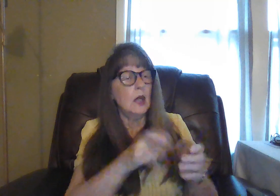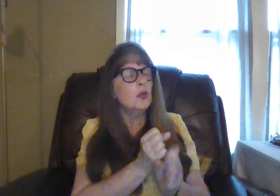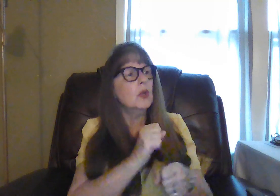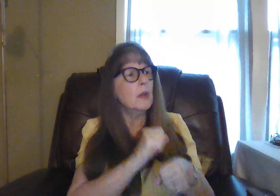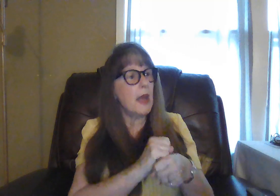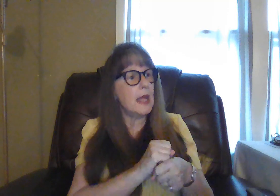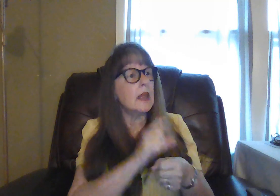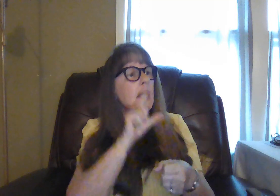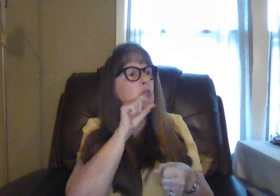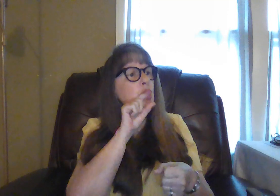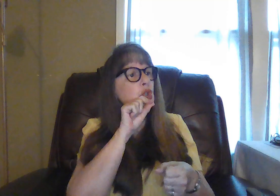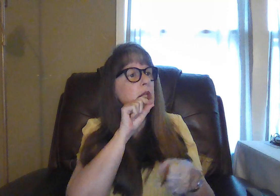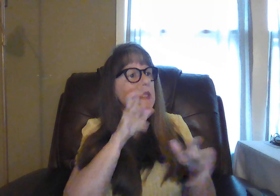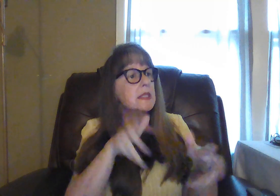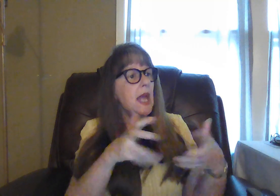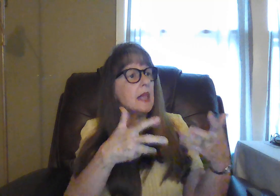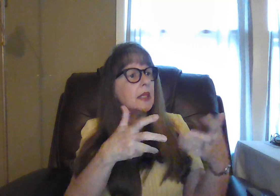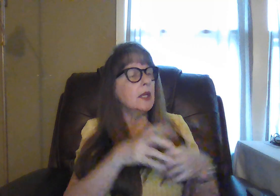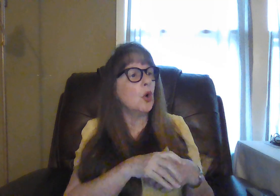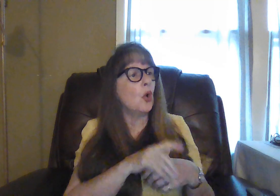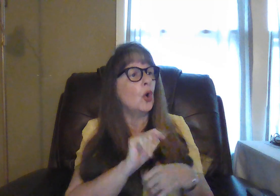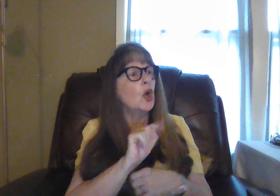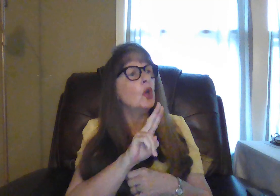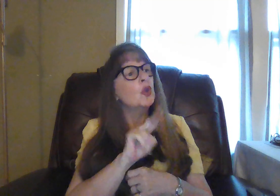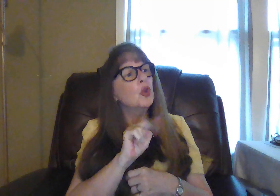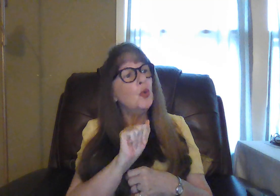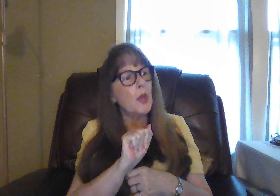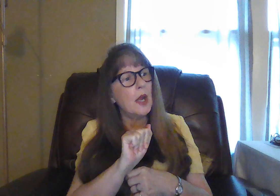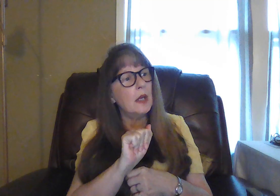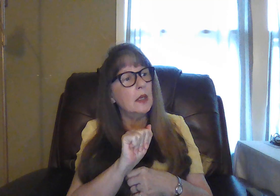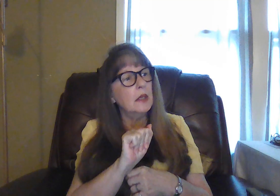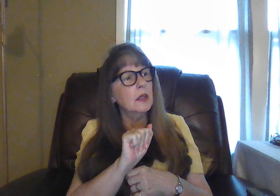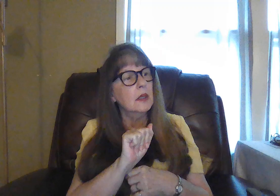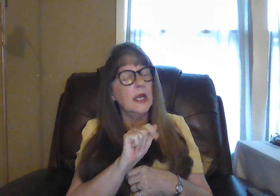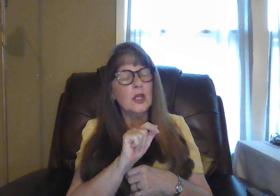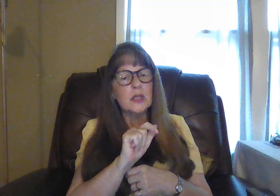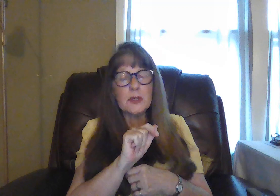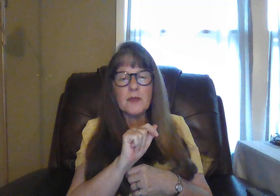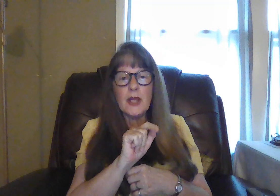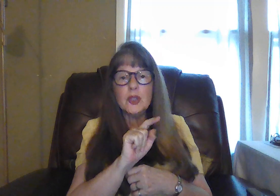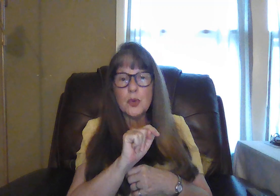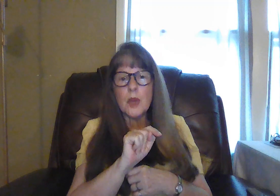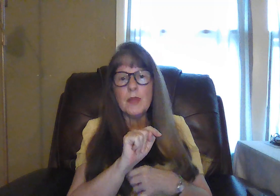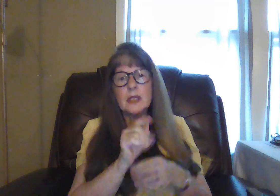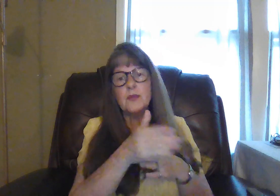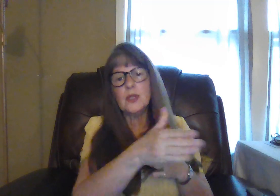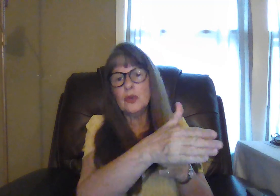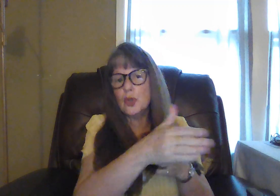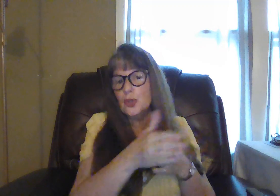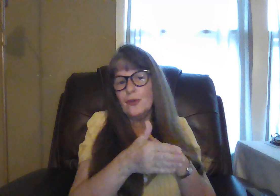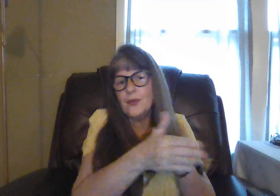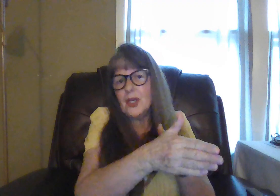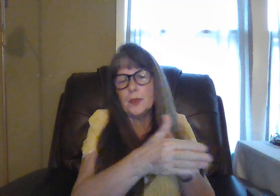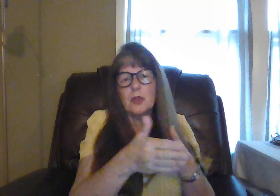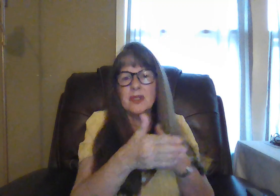You can make like chicken salad or tuna, and you specify tuna, because if you could do fish, but they're going to say,